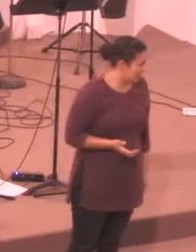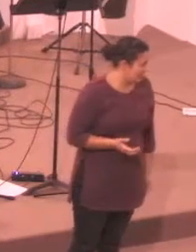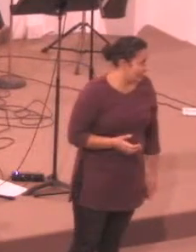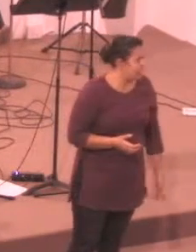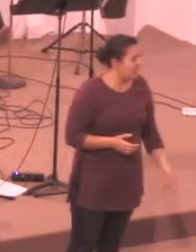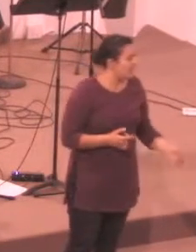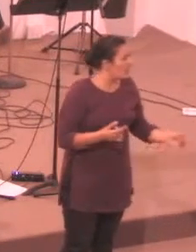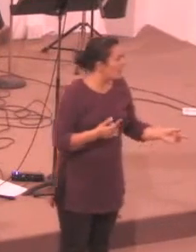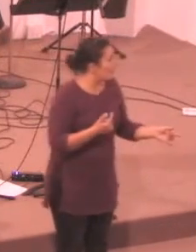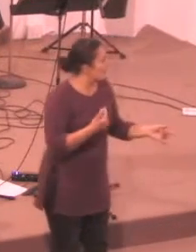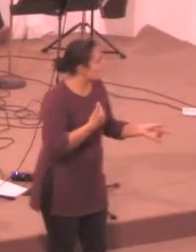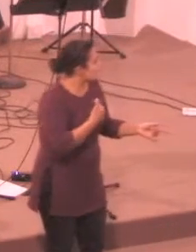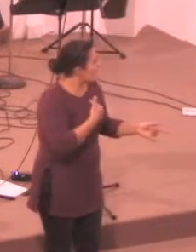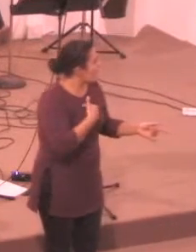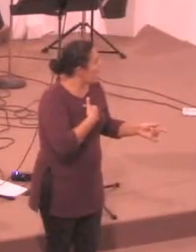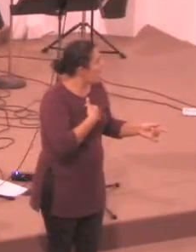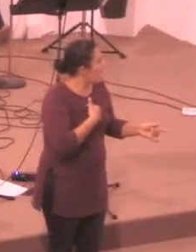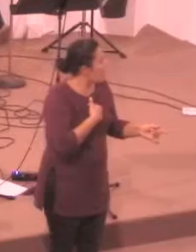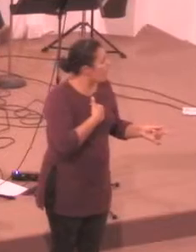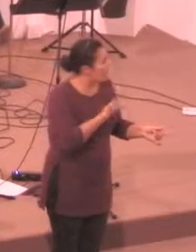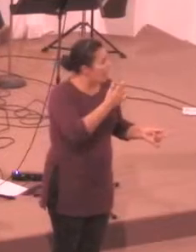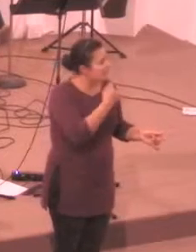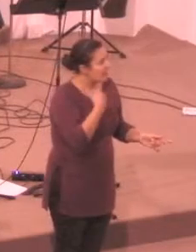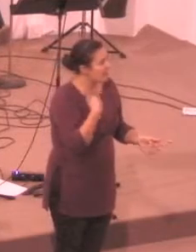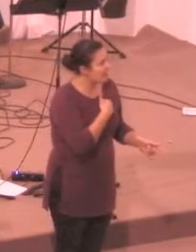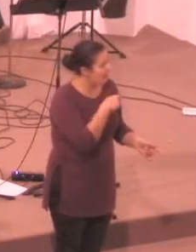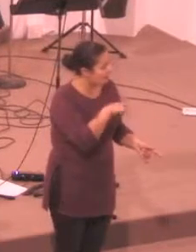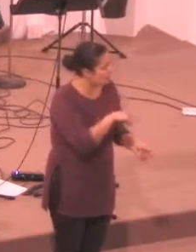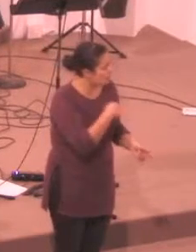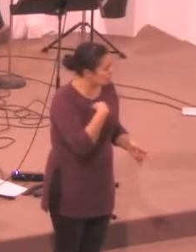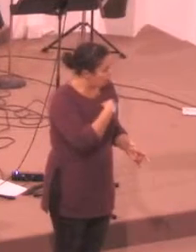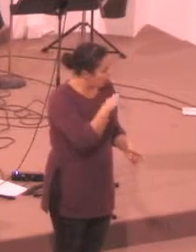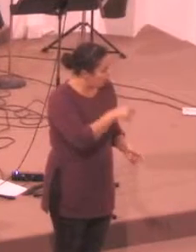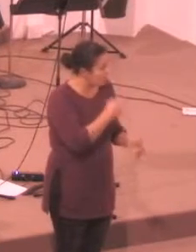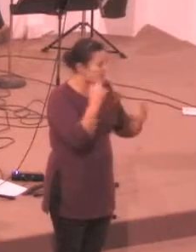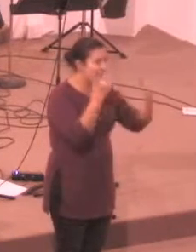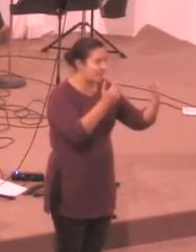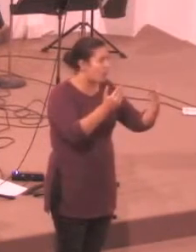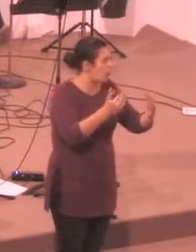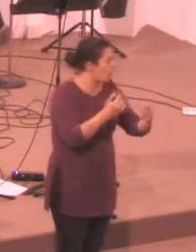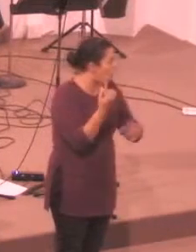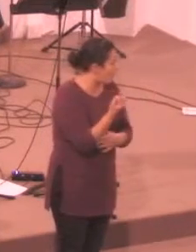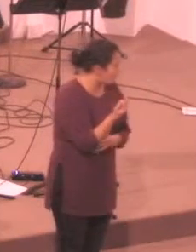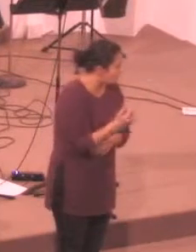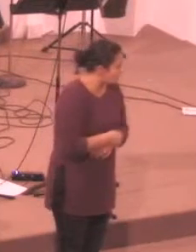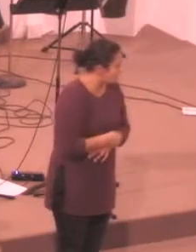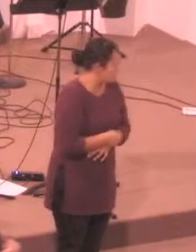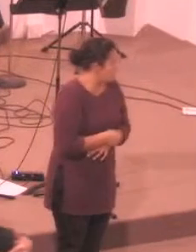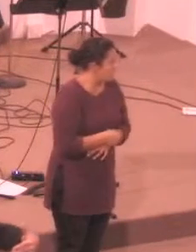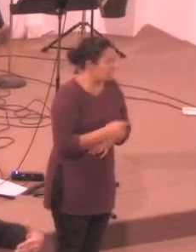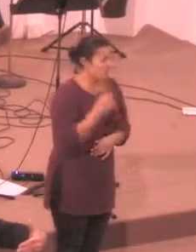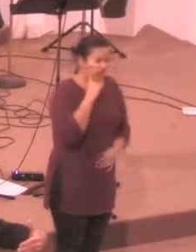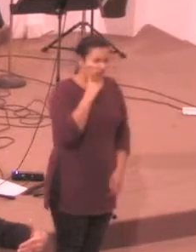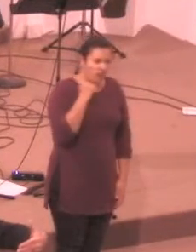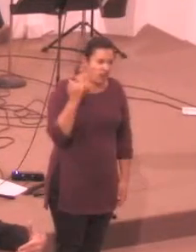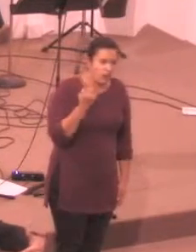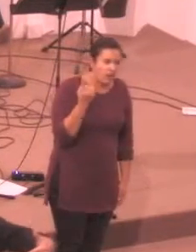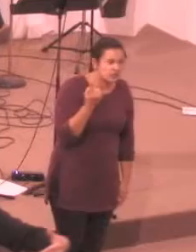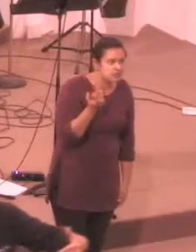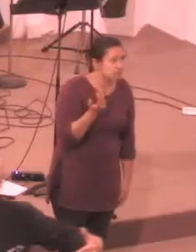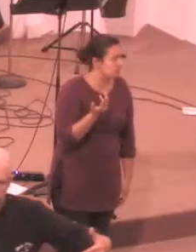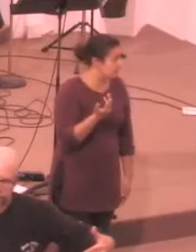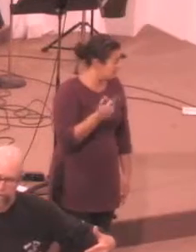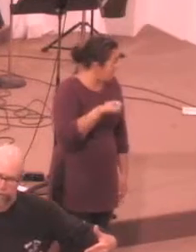say always. Yes, I can, because you're not looking if you don't see it. God will always bring somebody to talk to you